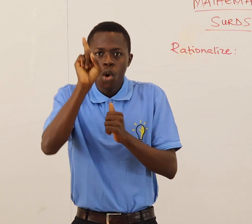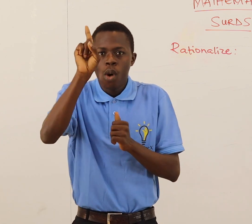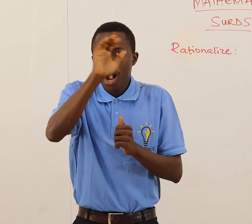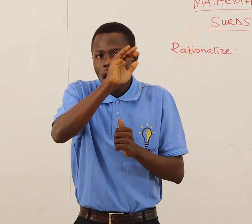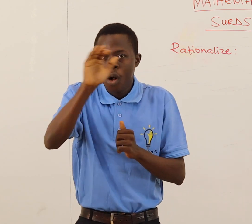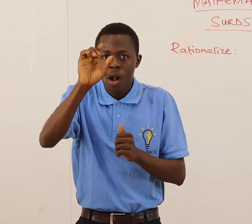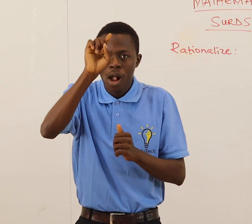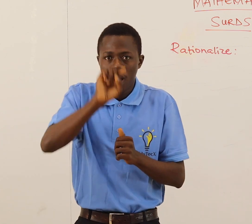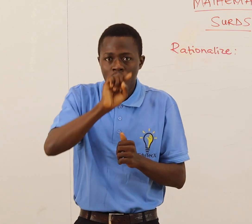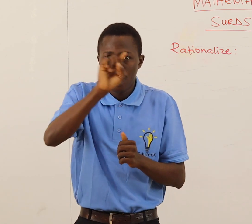expressions.